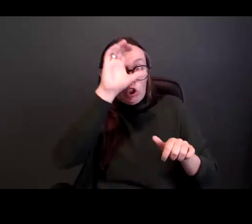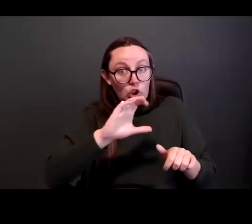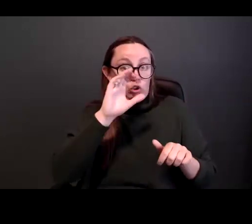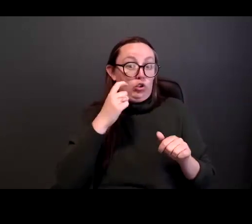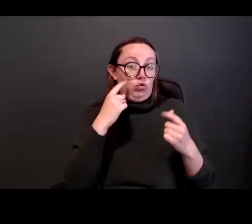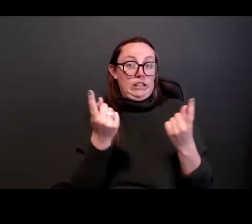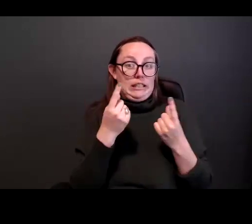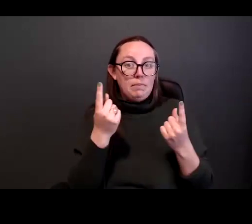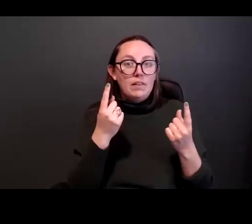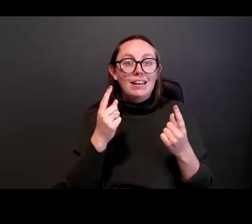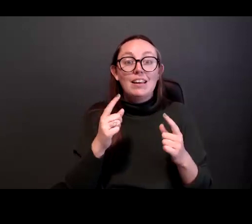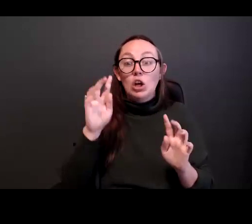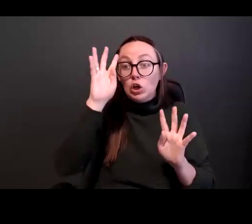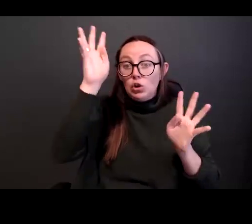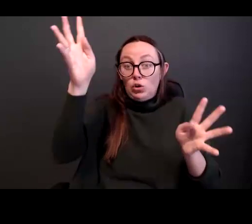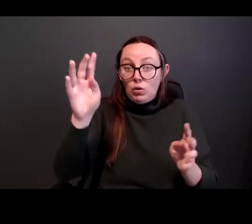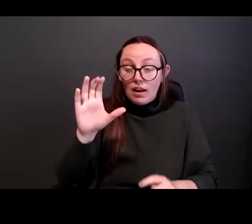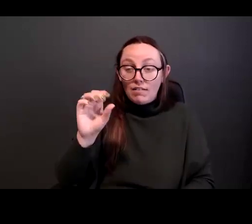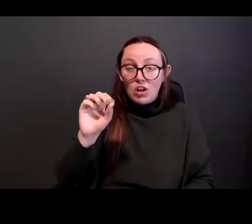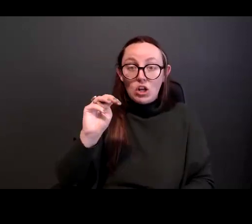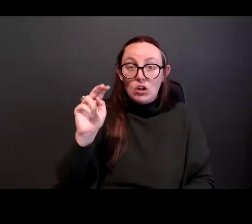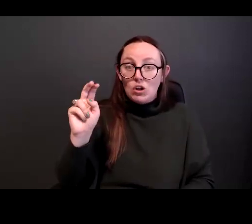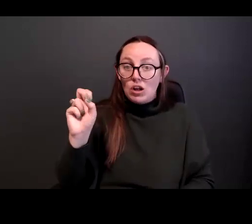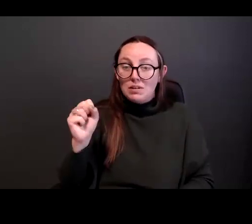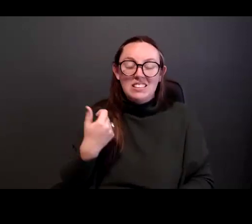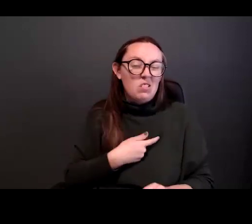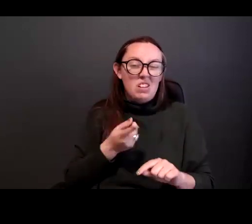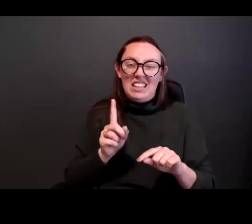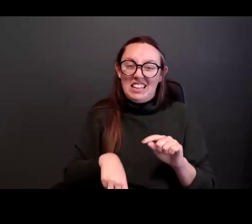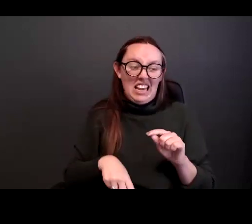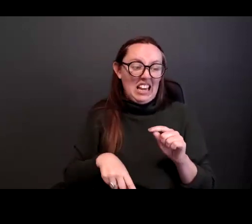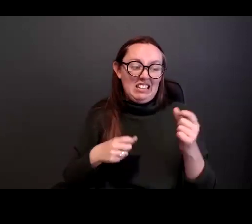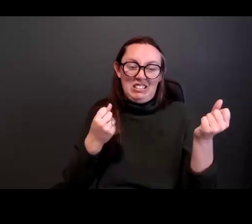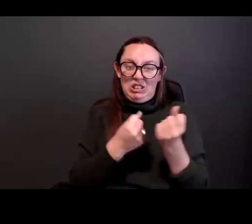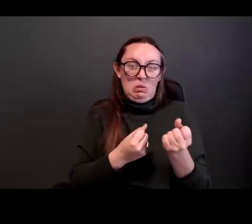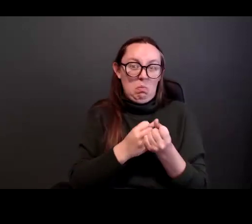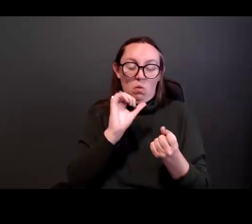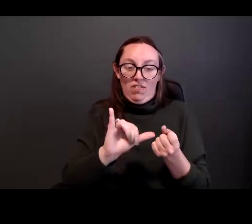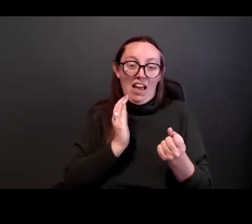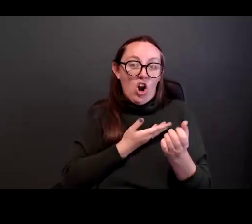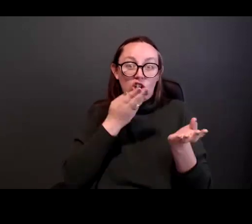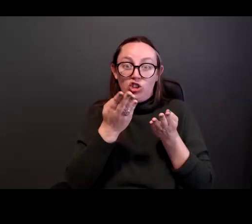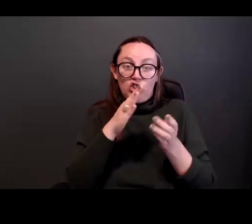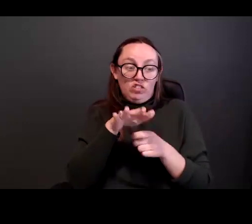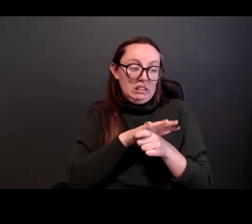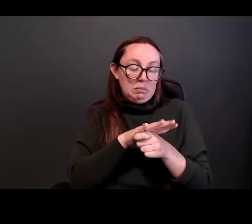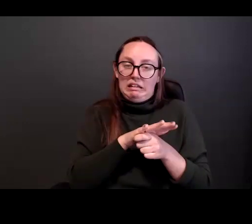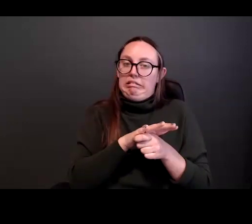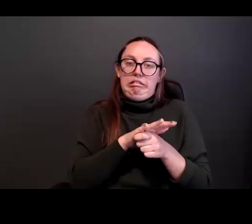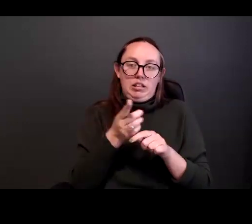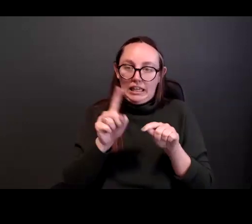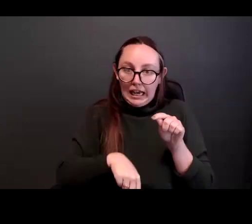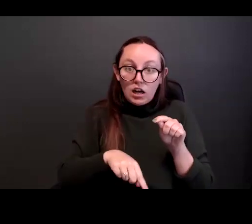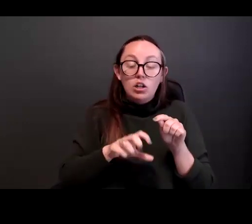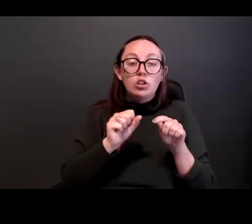the developmental capacity to do that. And so they actually kind of moved that project to be under the